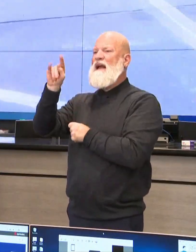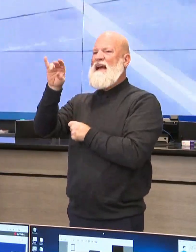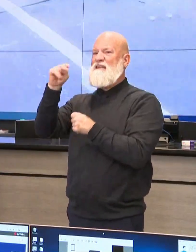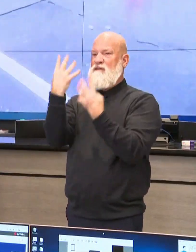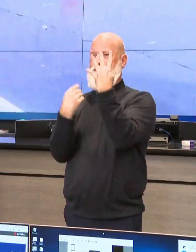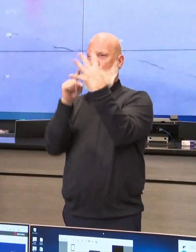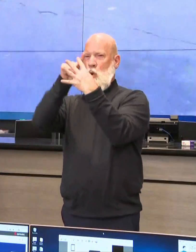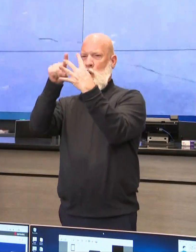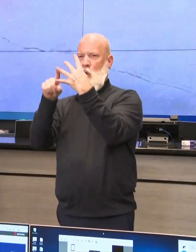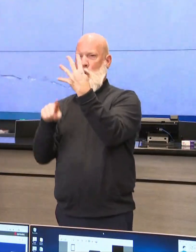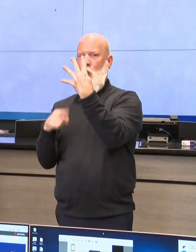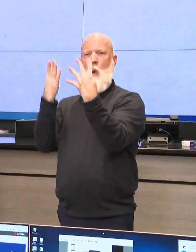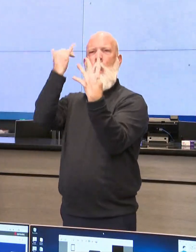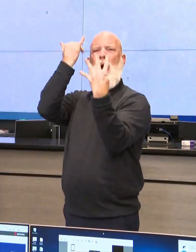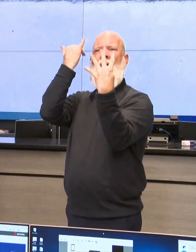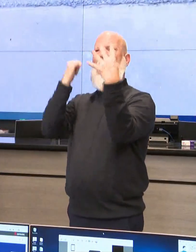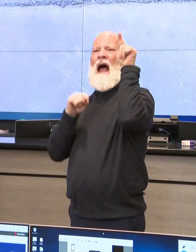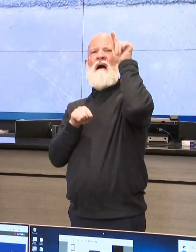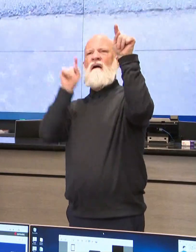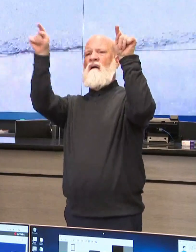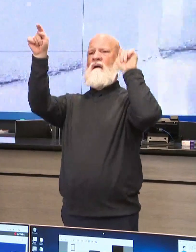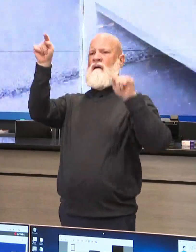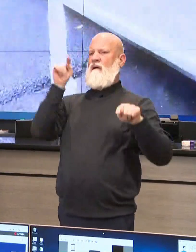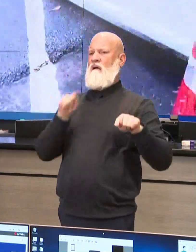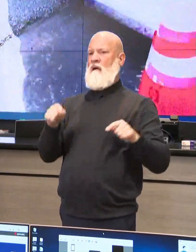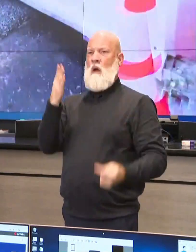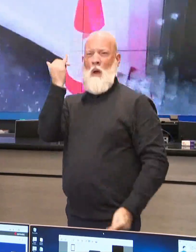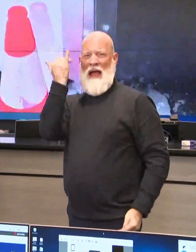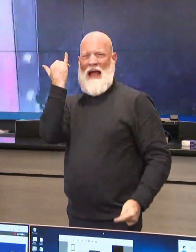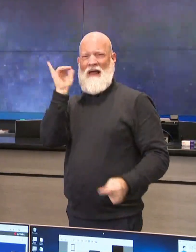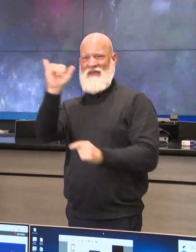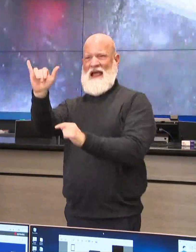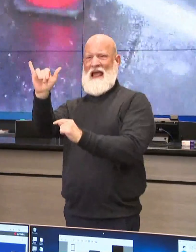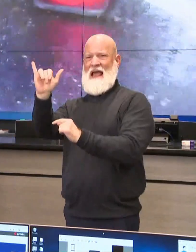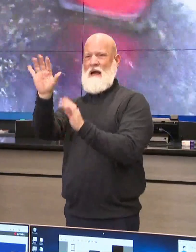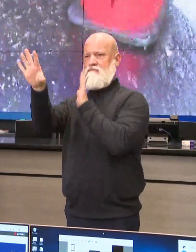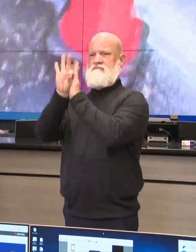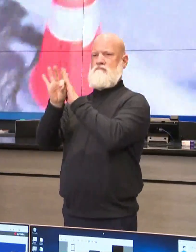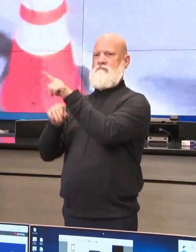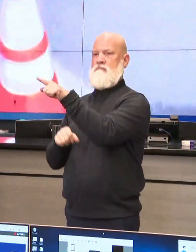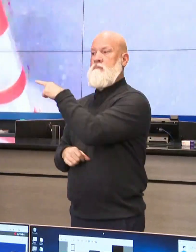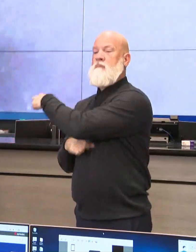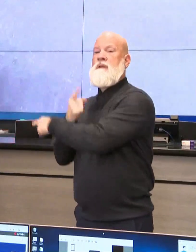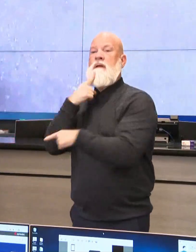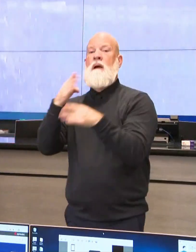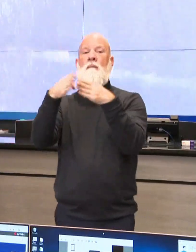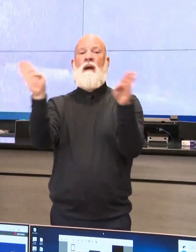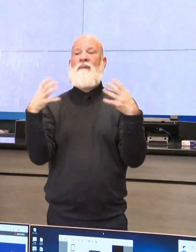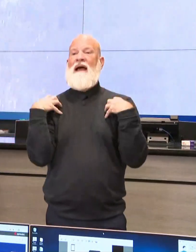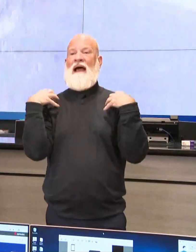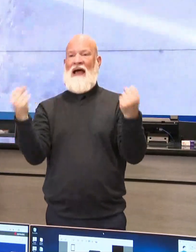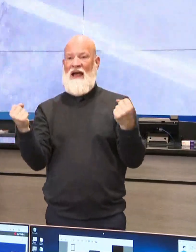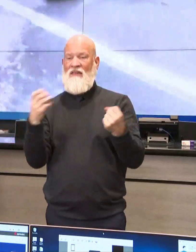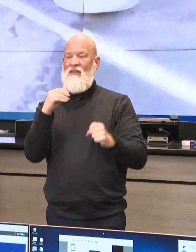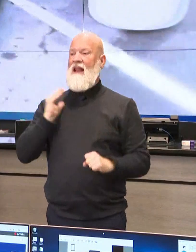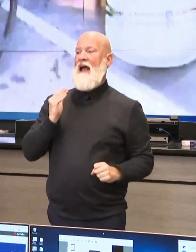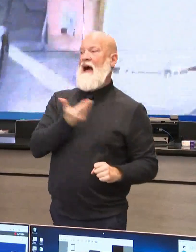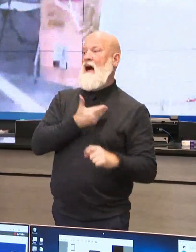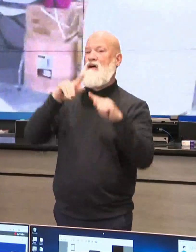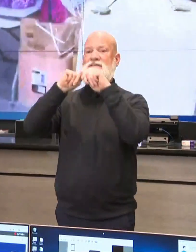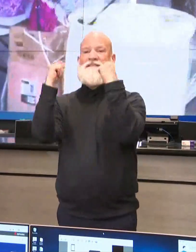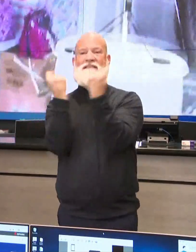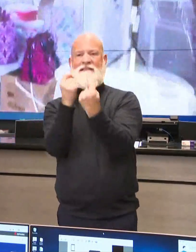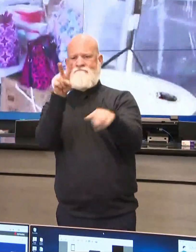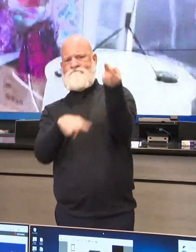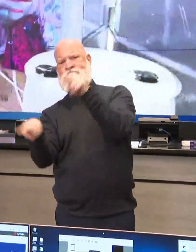state? Well, public health and really working with our team was kind of looking at the data. I mean, obviously, you know, the site